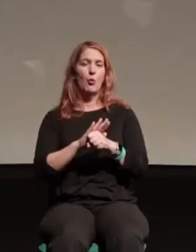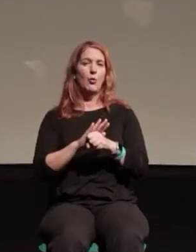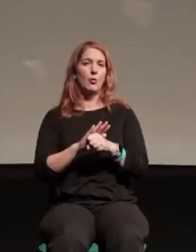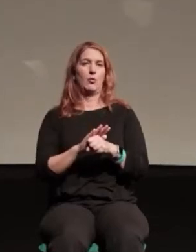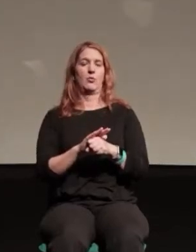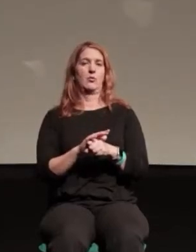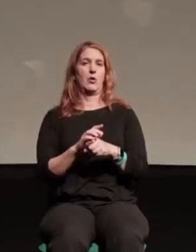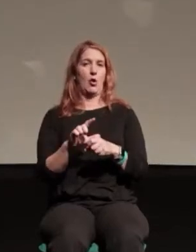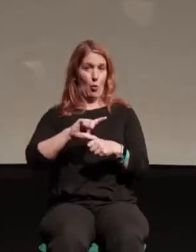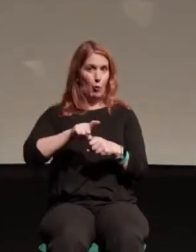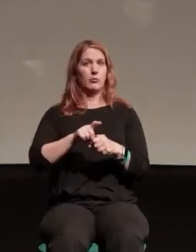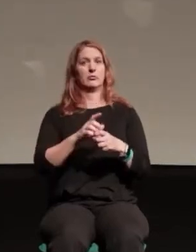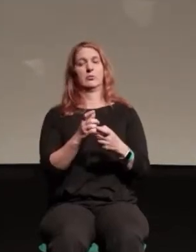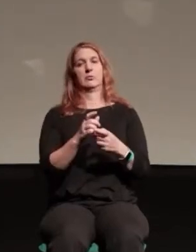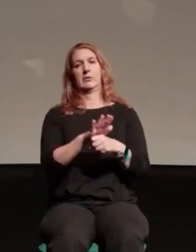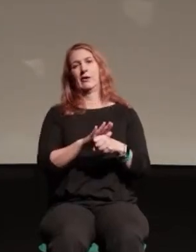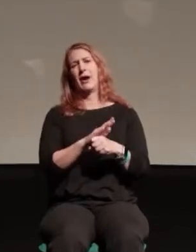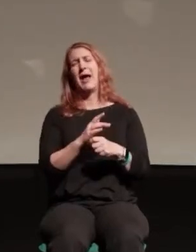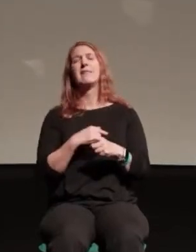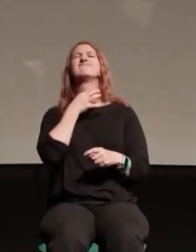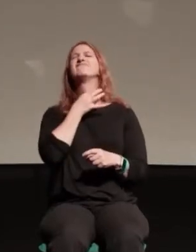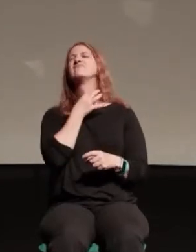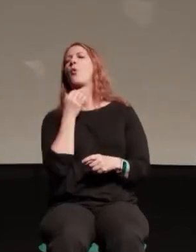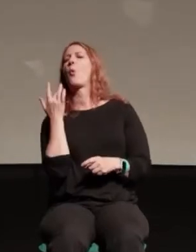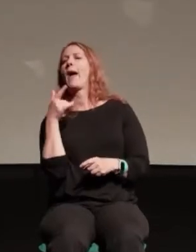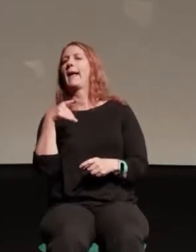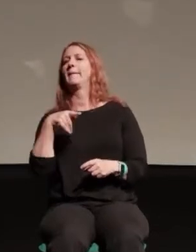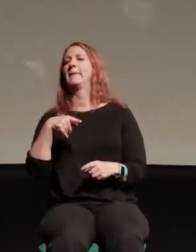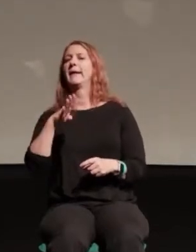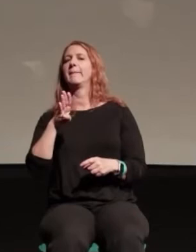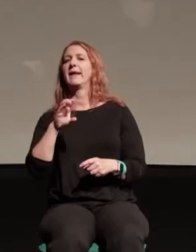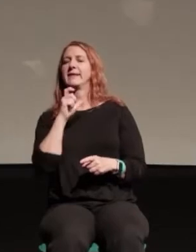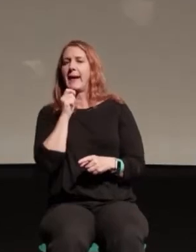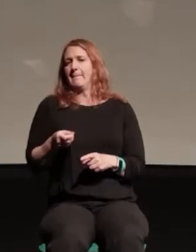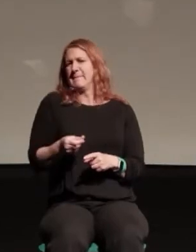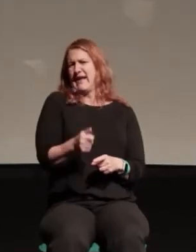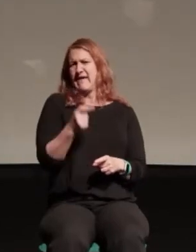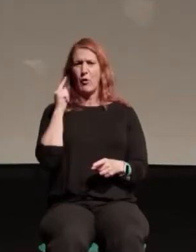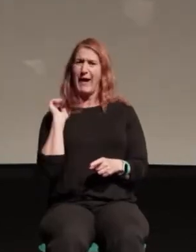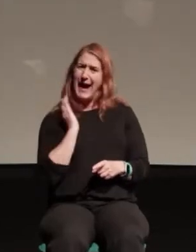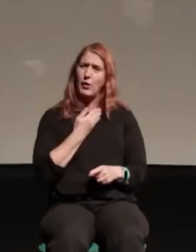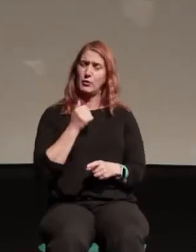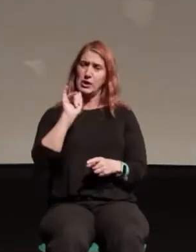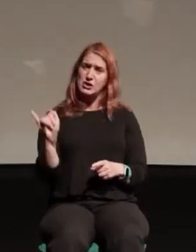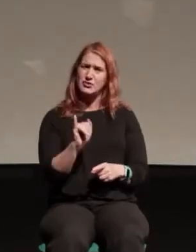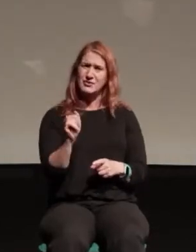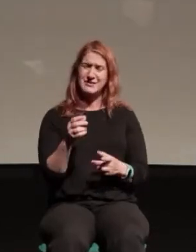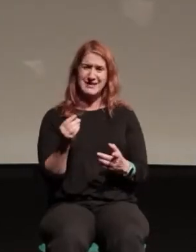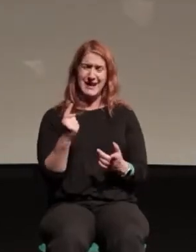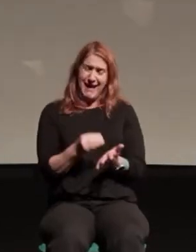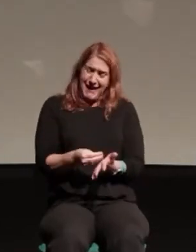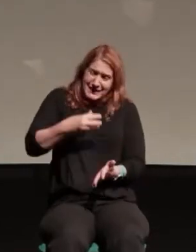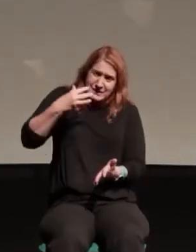I am wondering why PBS can't cover that, because it is an onerous